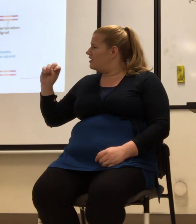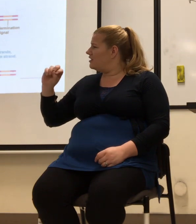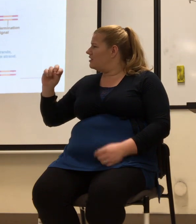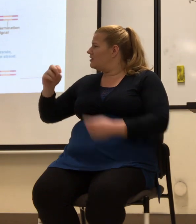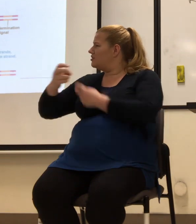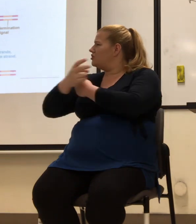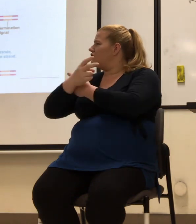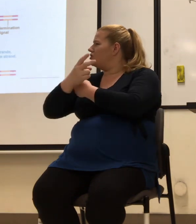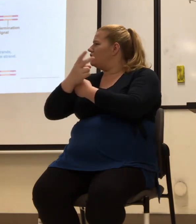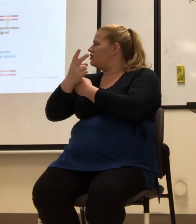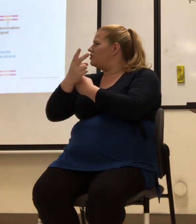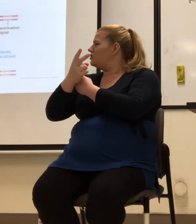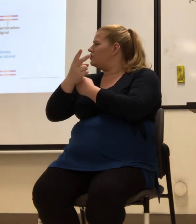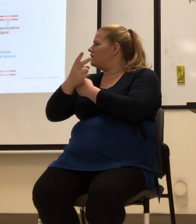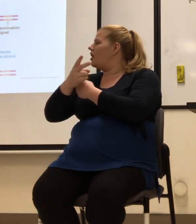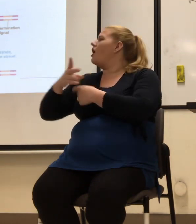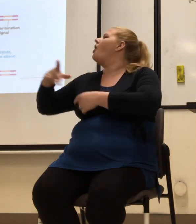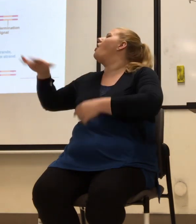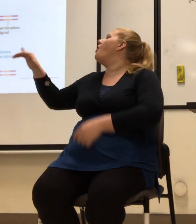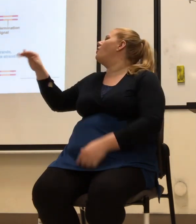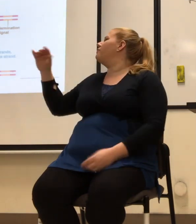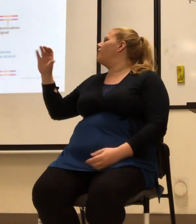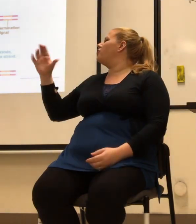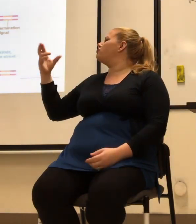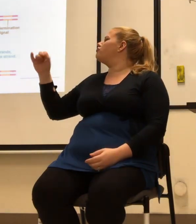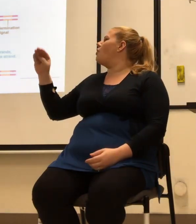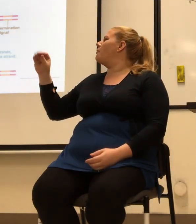that's the enzyme,